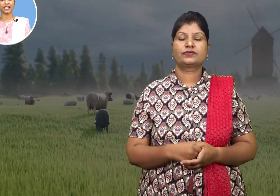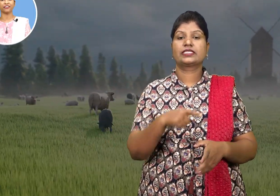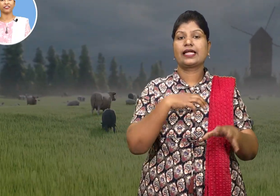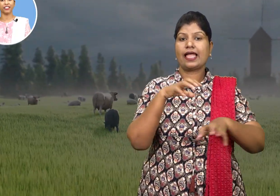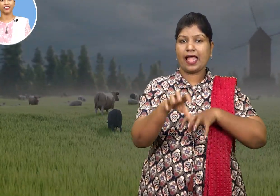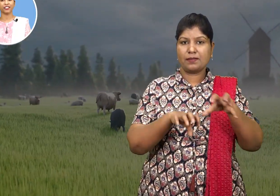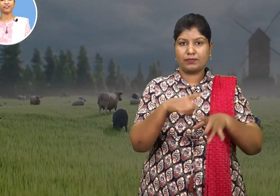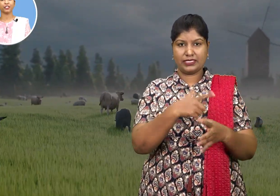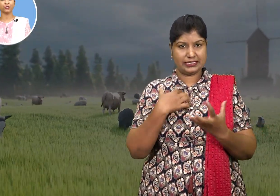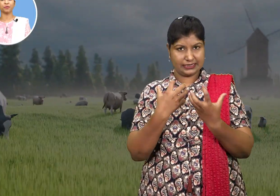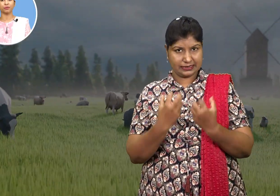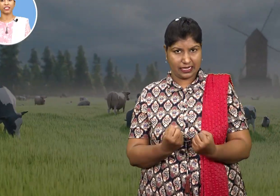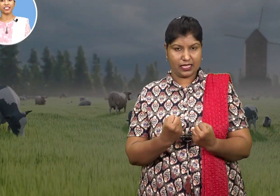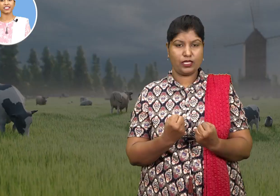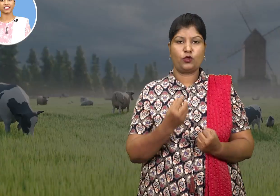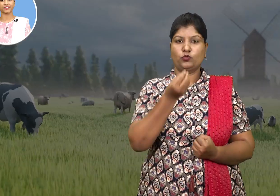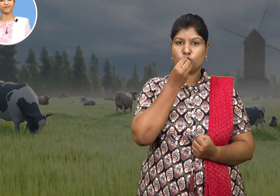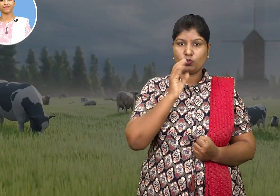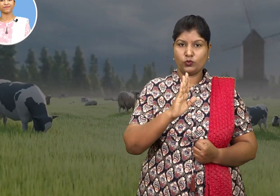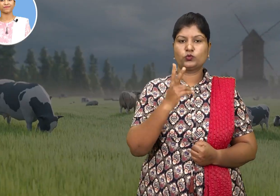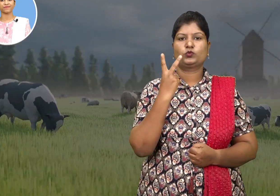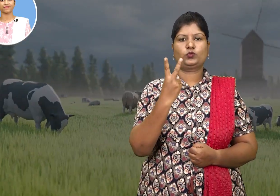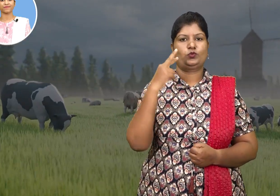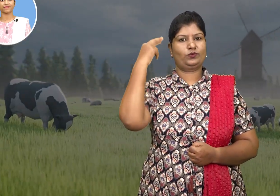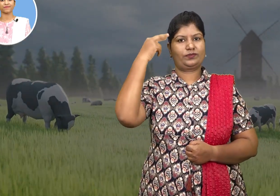Animals need food for two purposes.